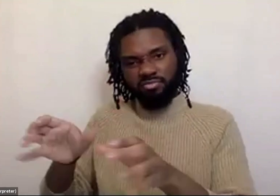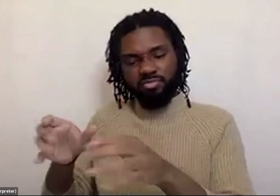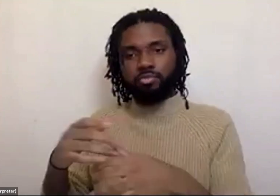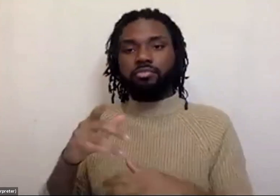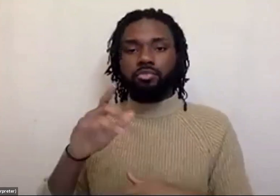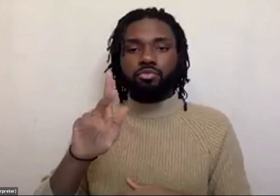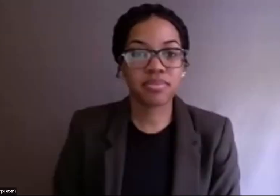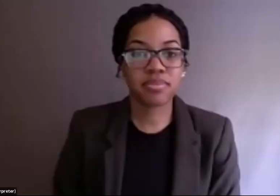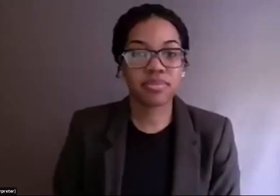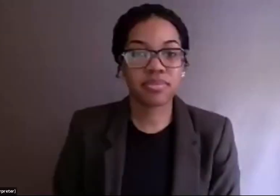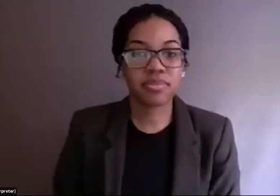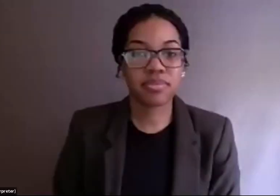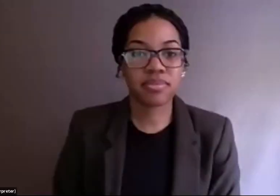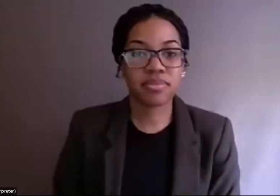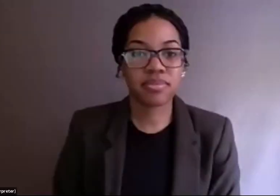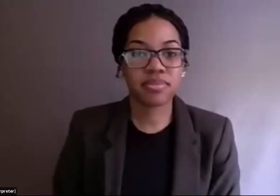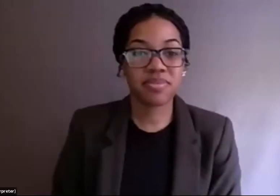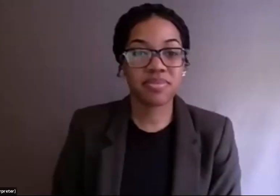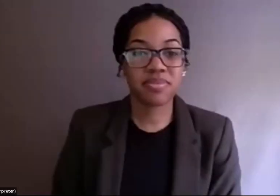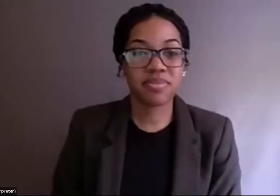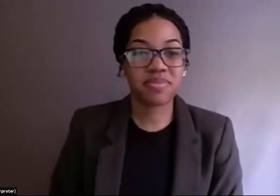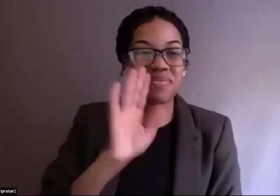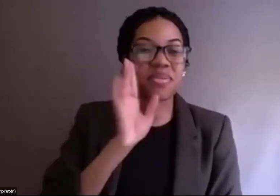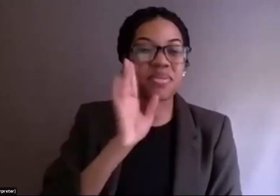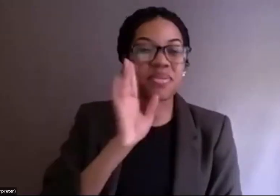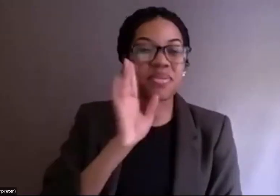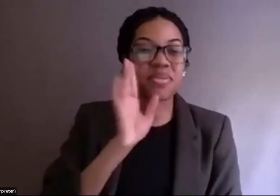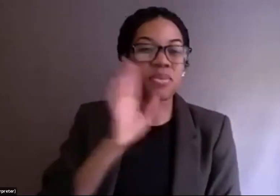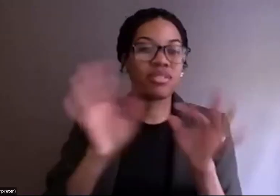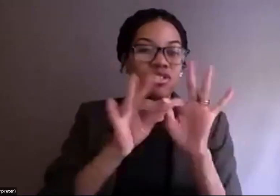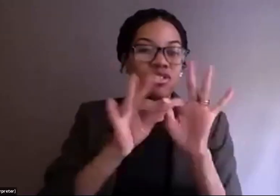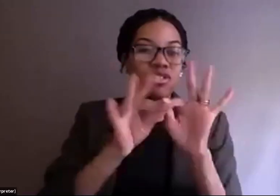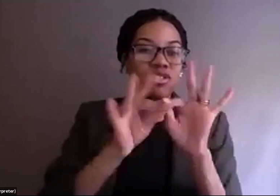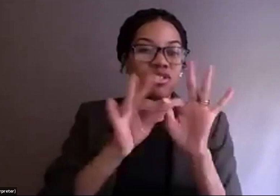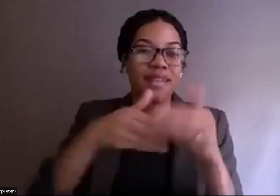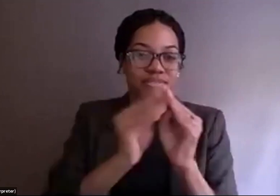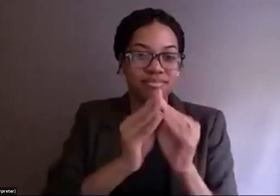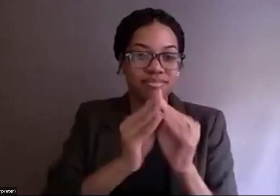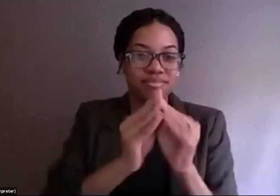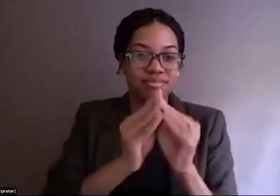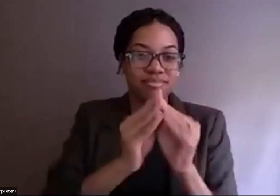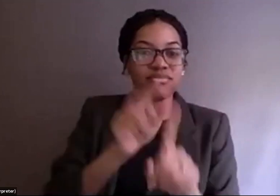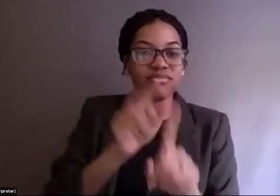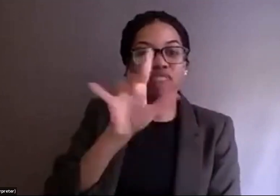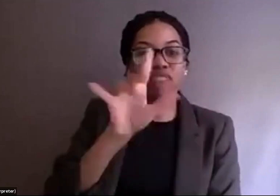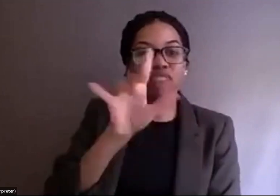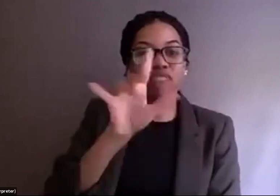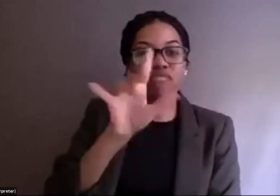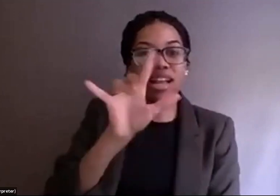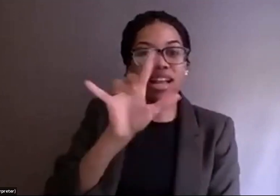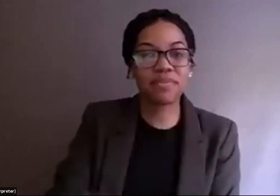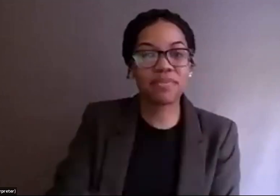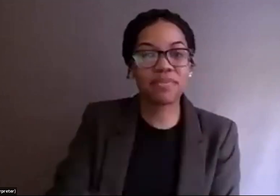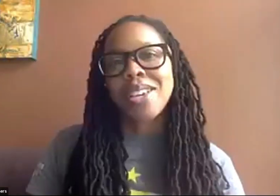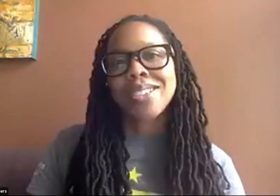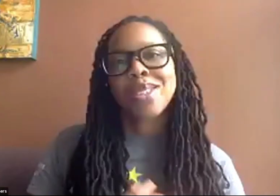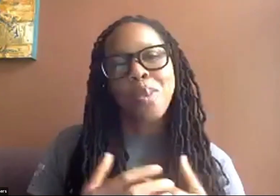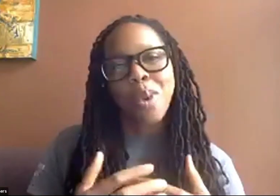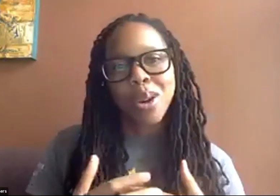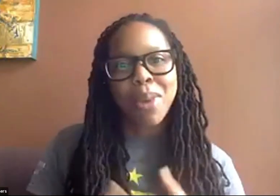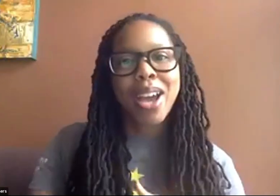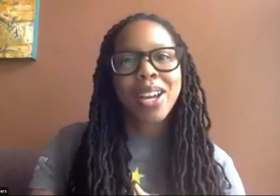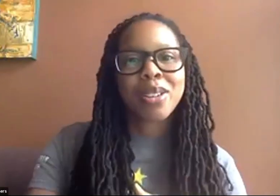of you are joining us for the first time, welcome, and some have participated in one or each of our sessions over the past 3